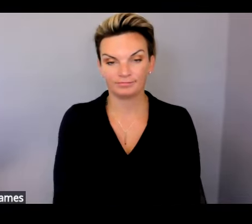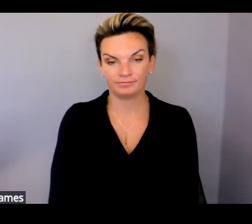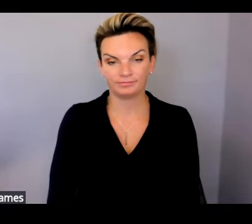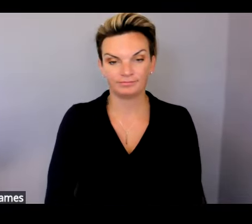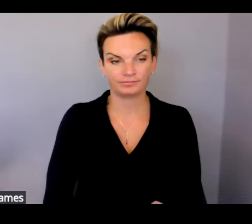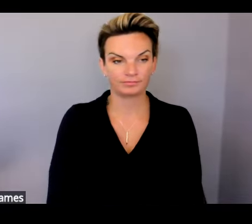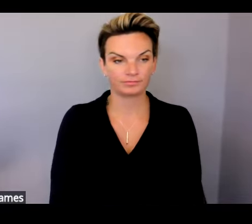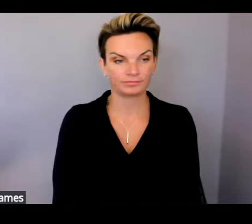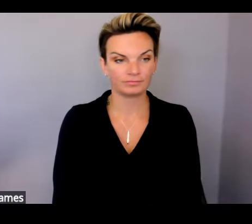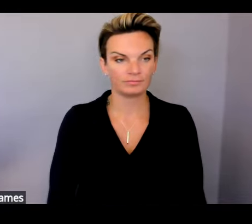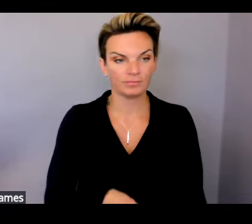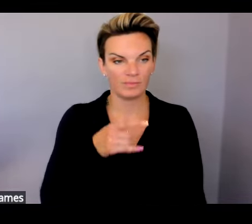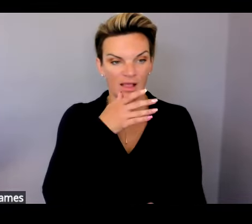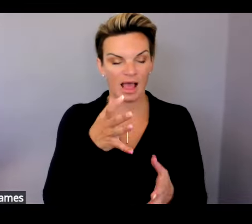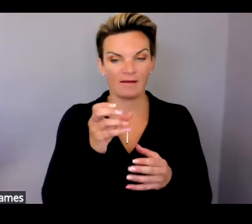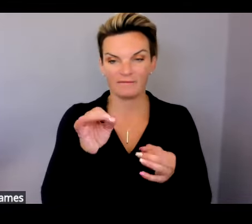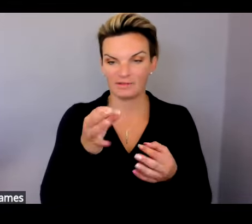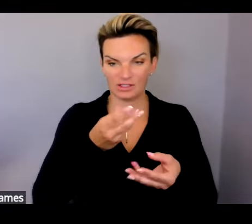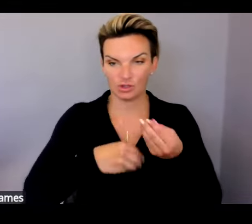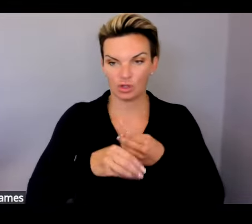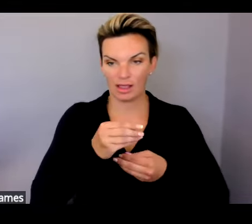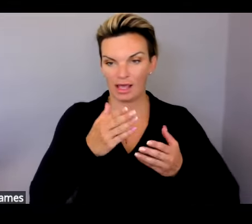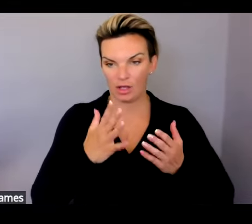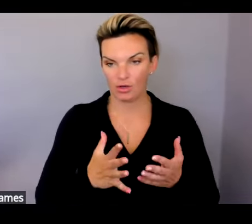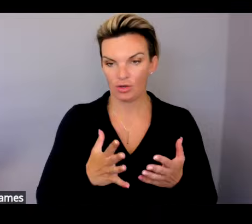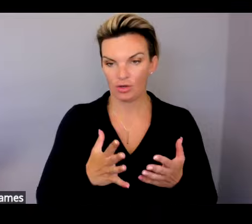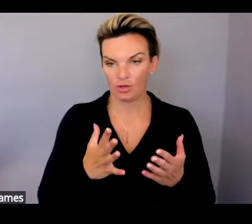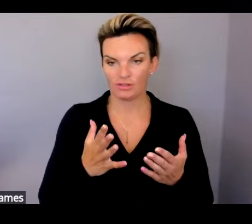are going to be a lot of circulators out there